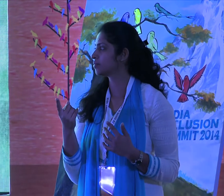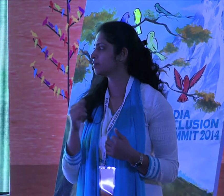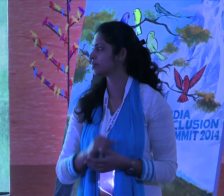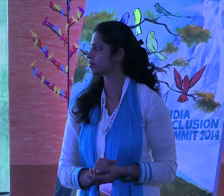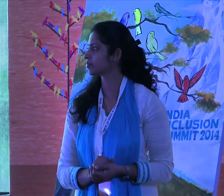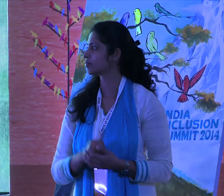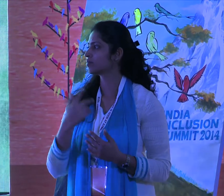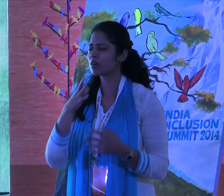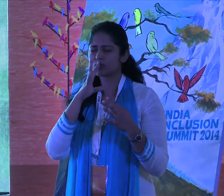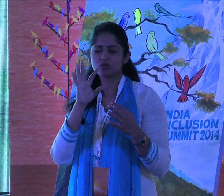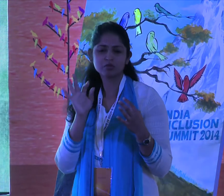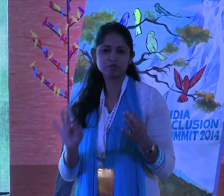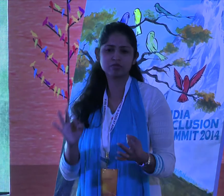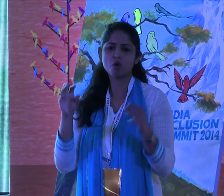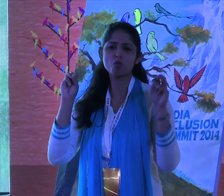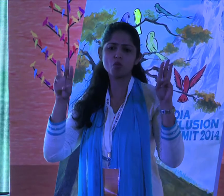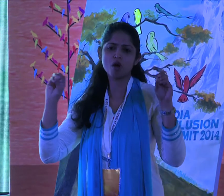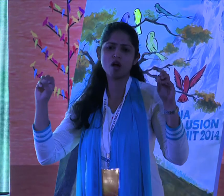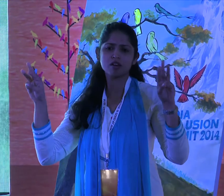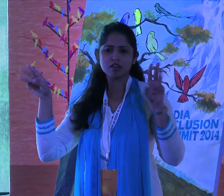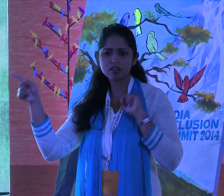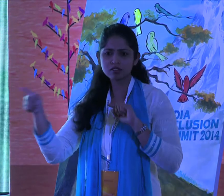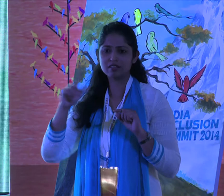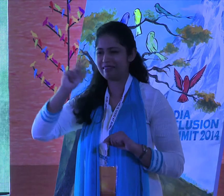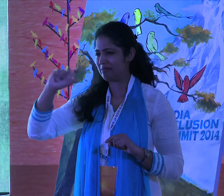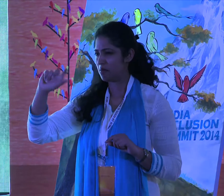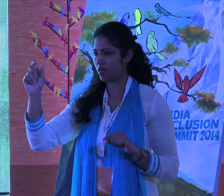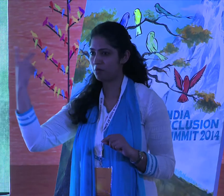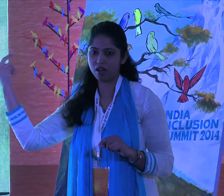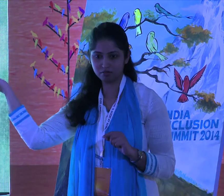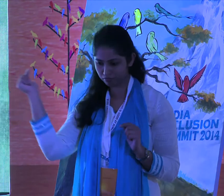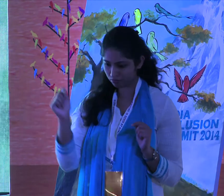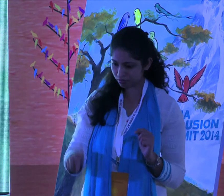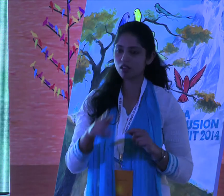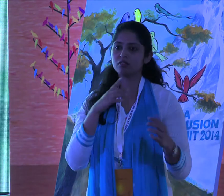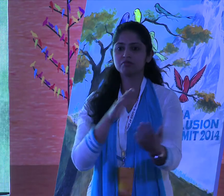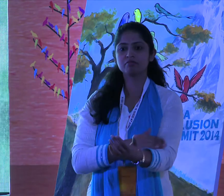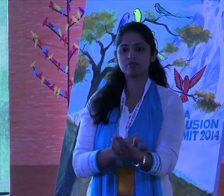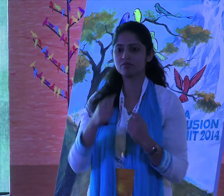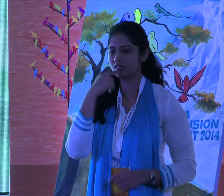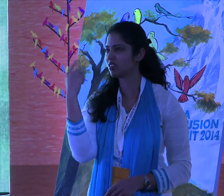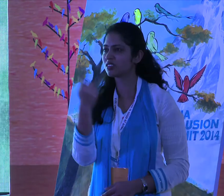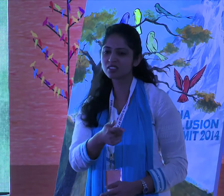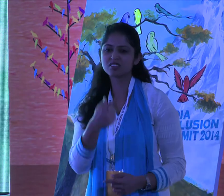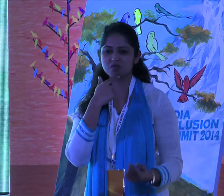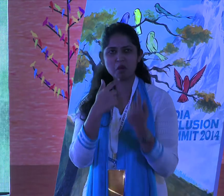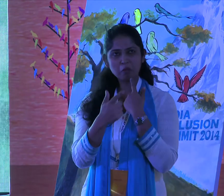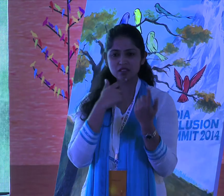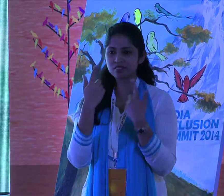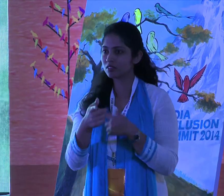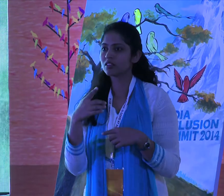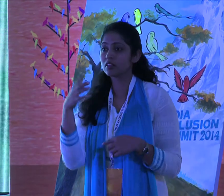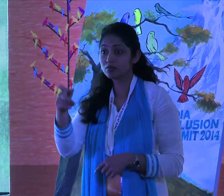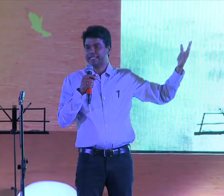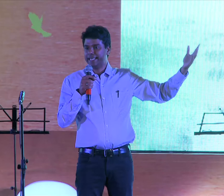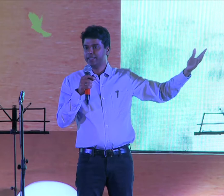video. Outstanding performer, flew all the way from Nepal to be with us. And then he said, Feroz, what you've created is